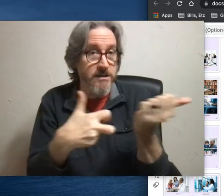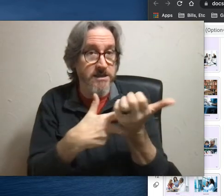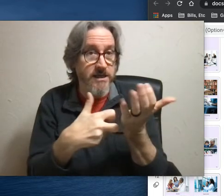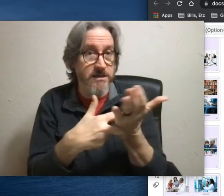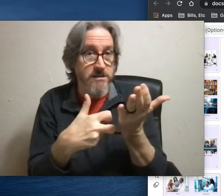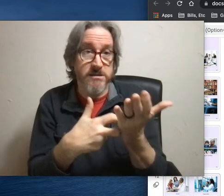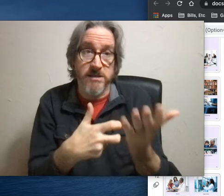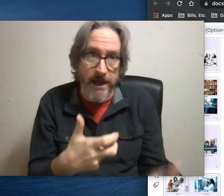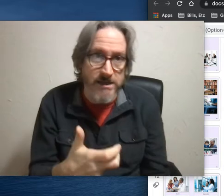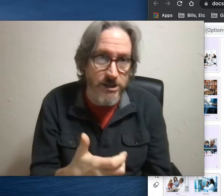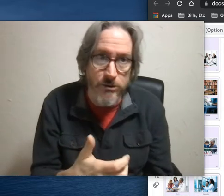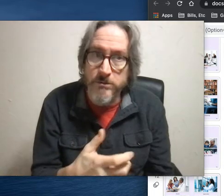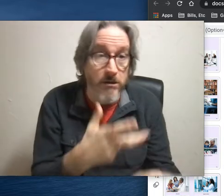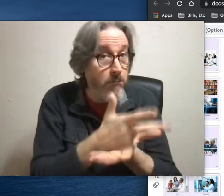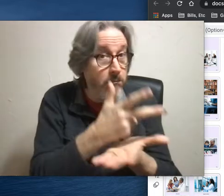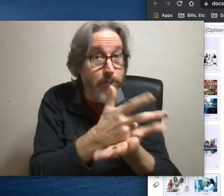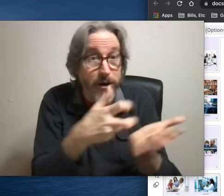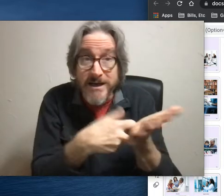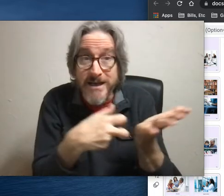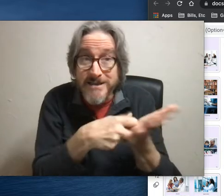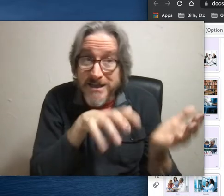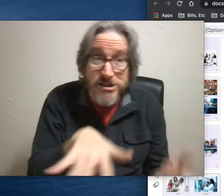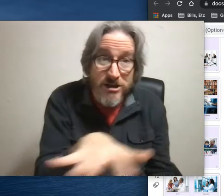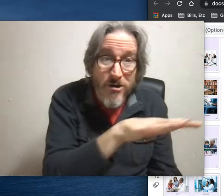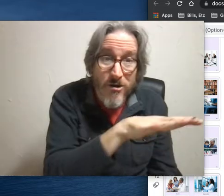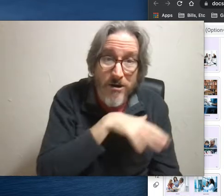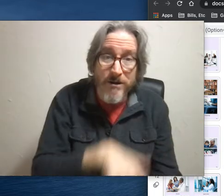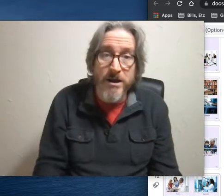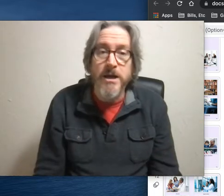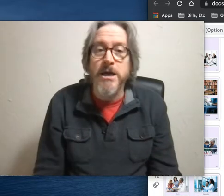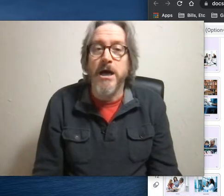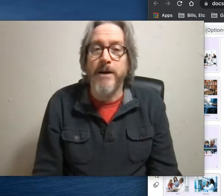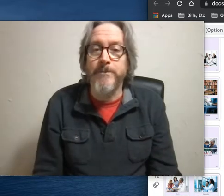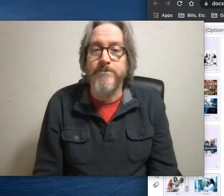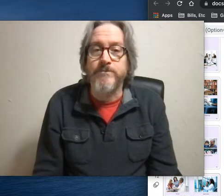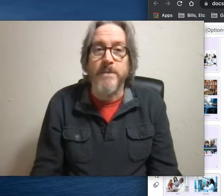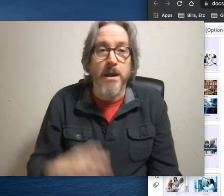parking ticket, it's KSU, parking tickets galore.